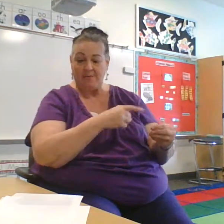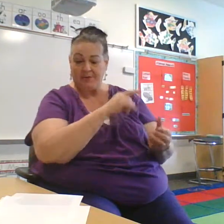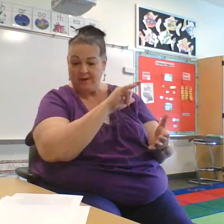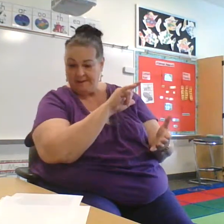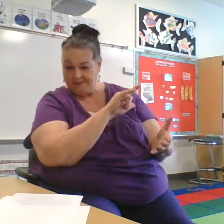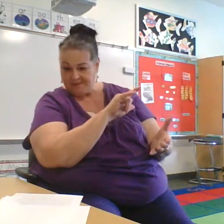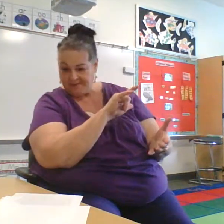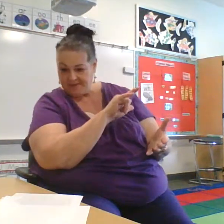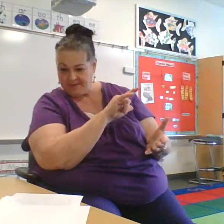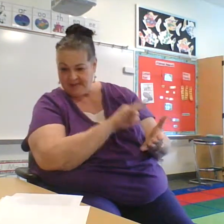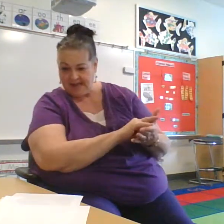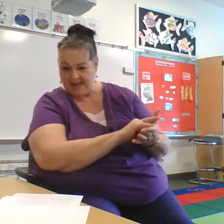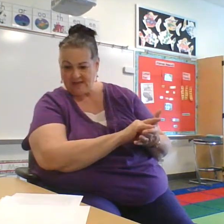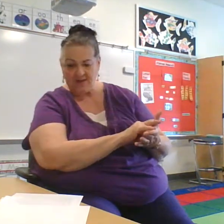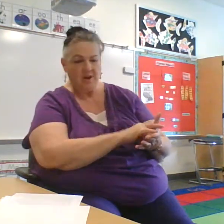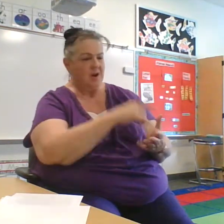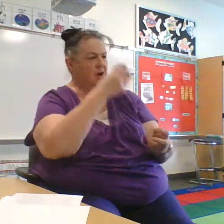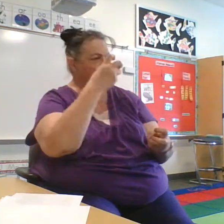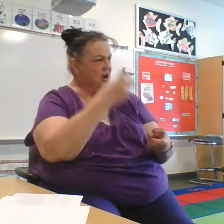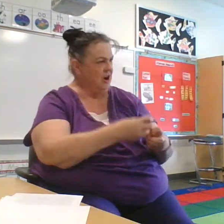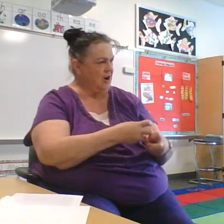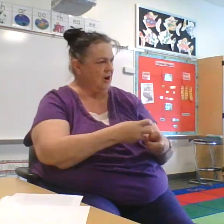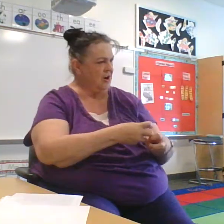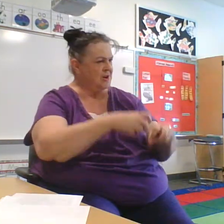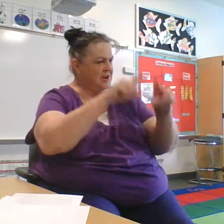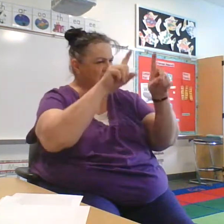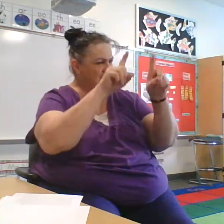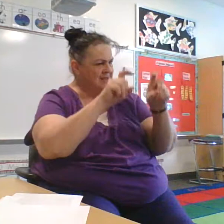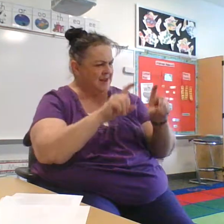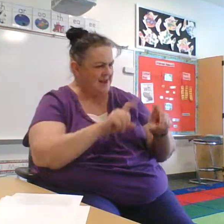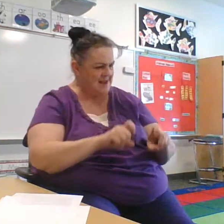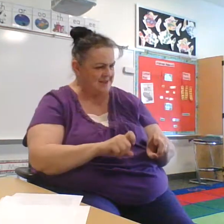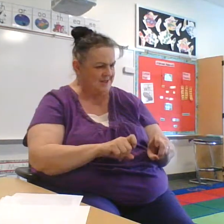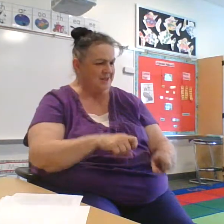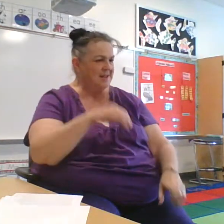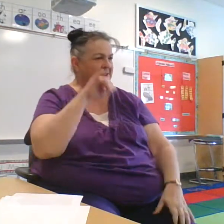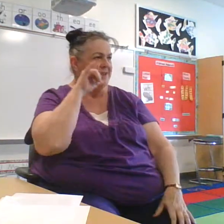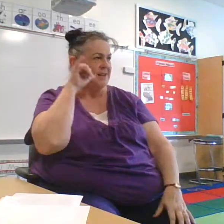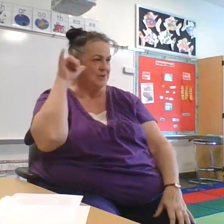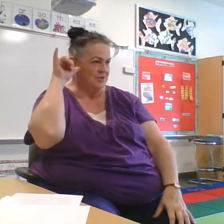about that hard test yesterday.